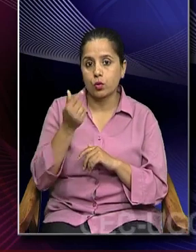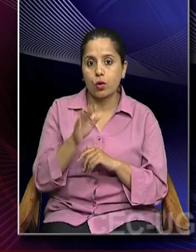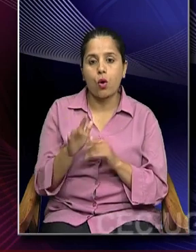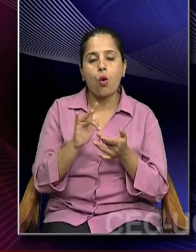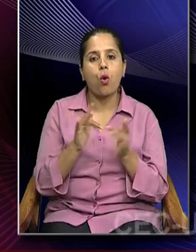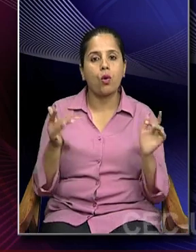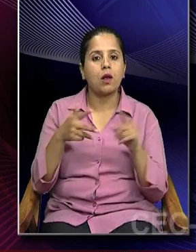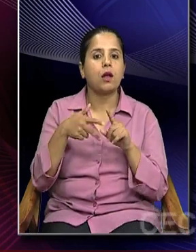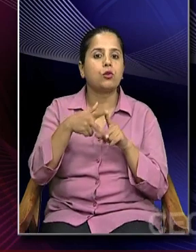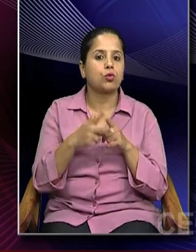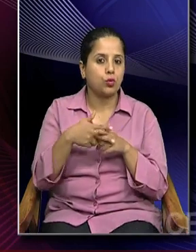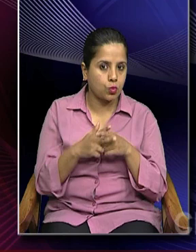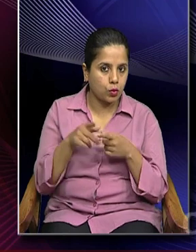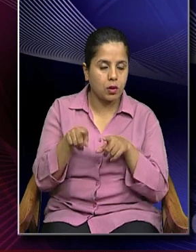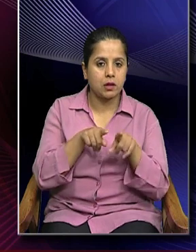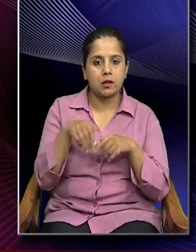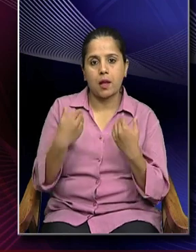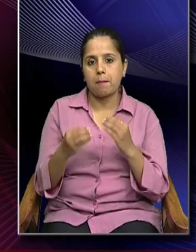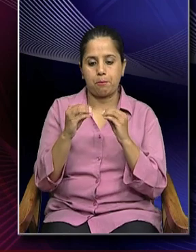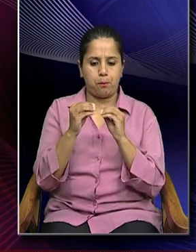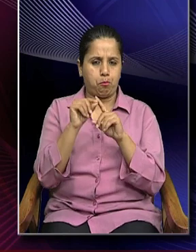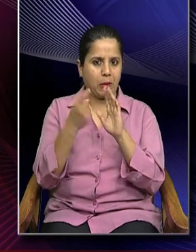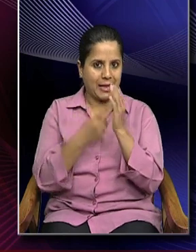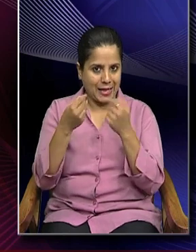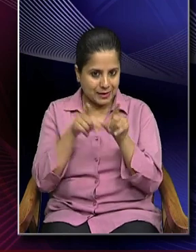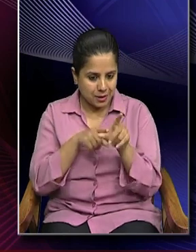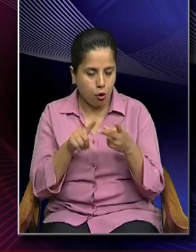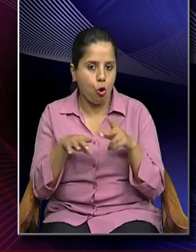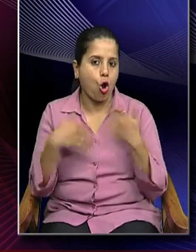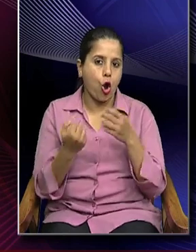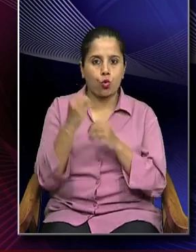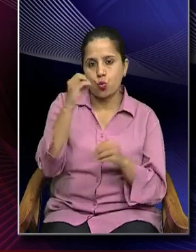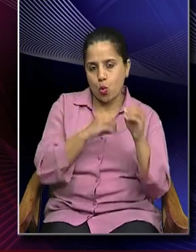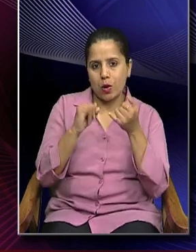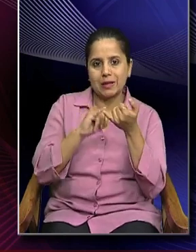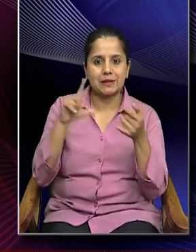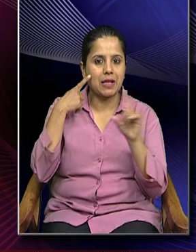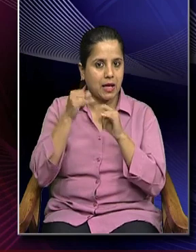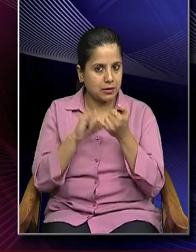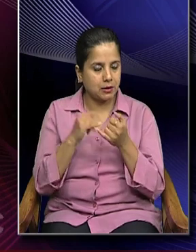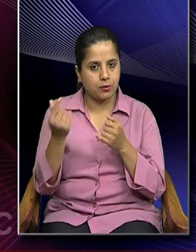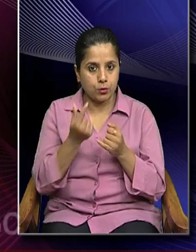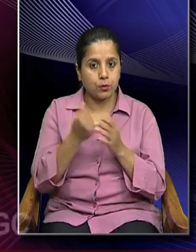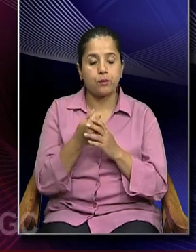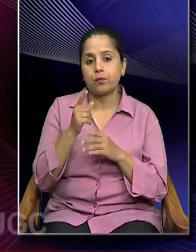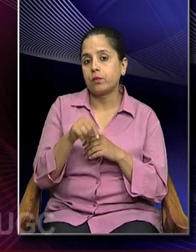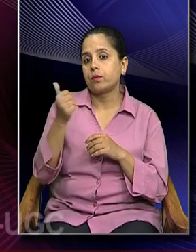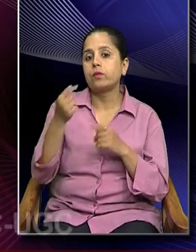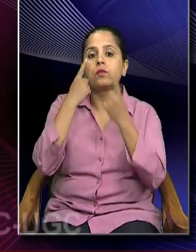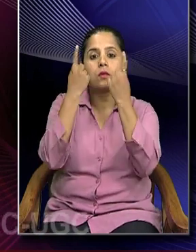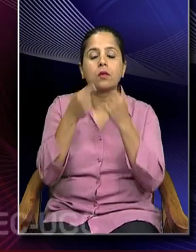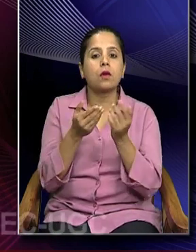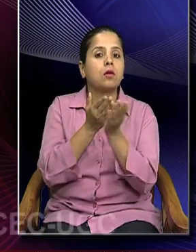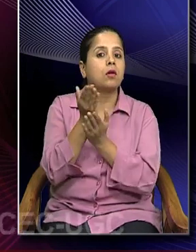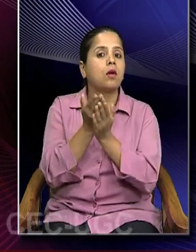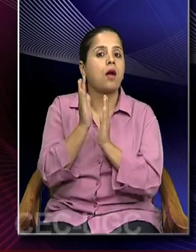online tools like Prezi or the Google Slides. The next type of assessment